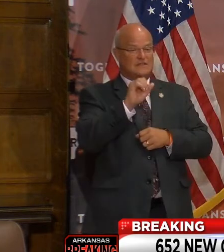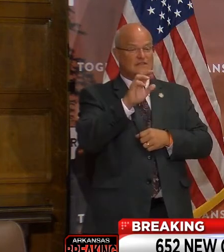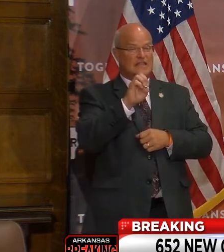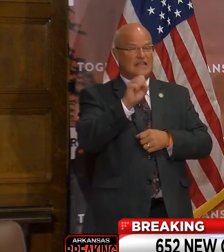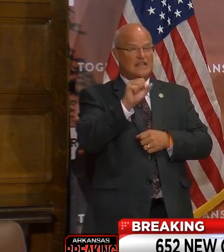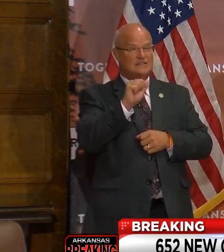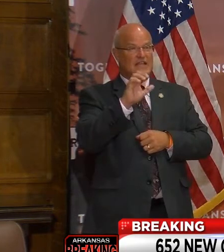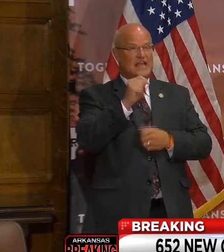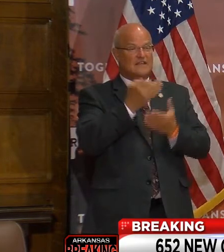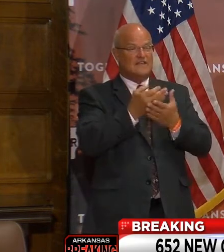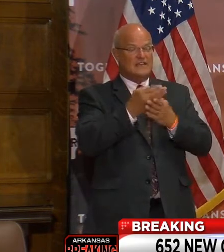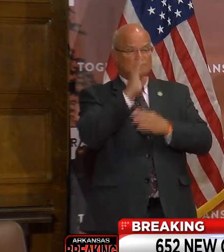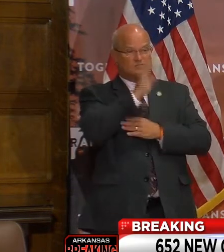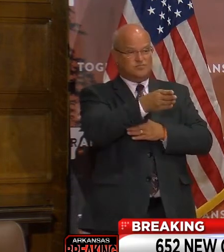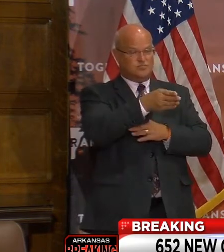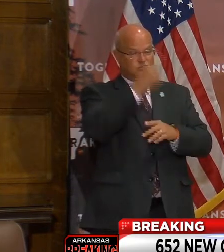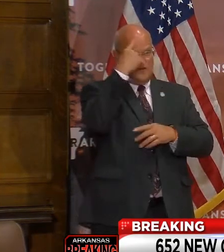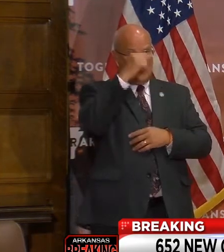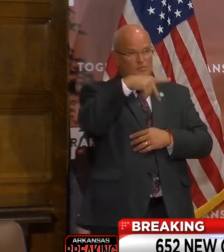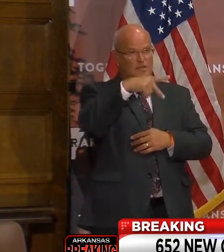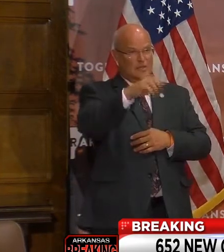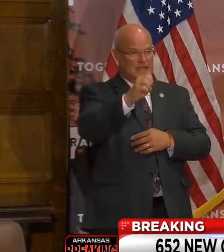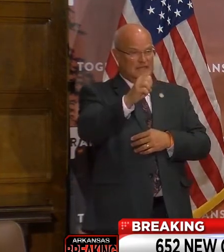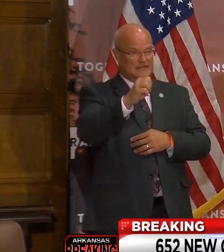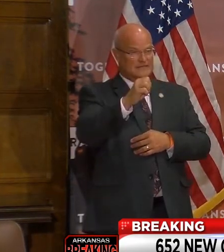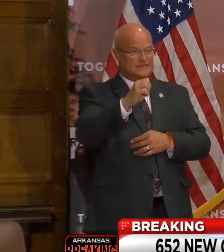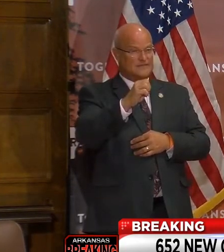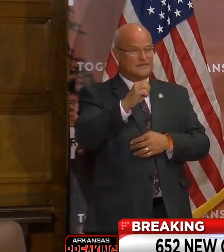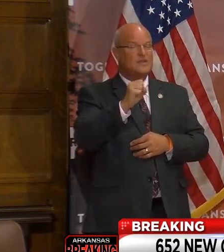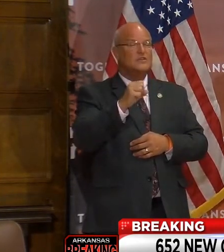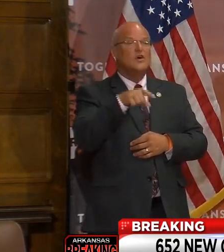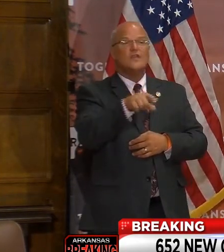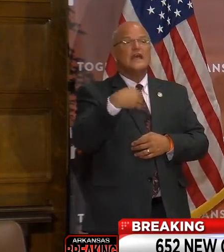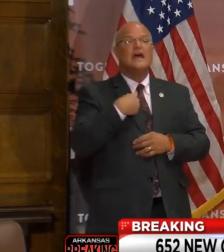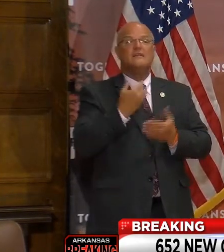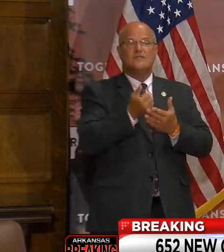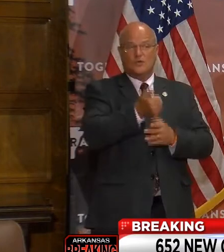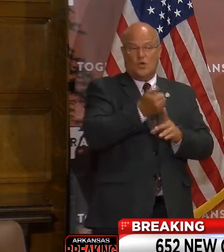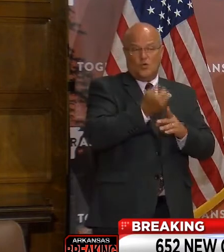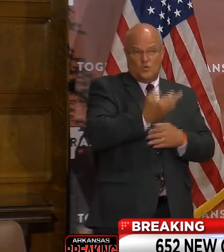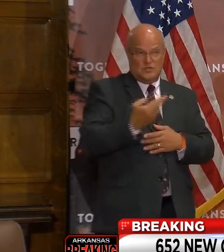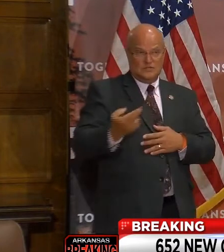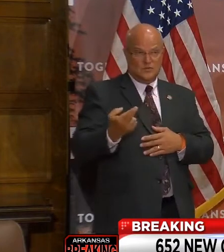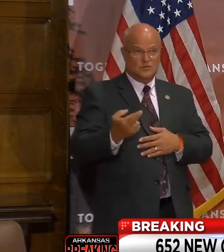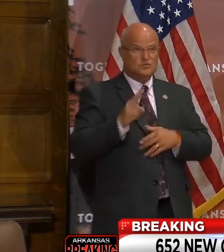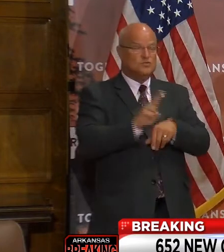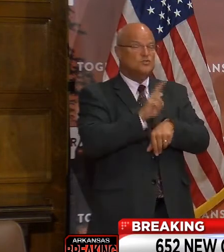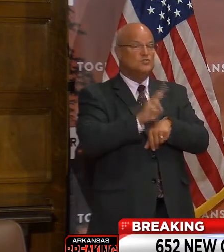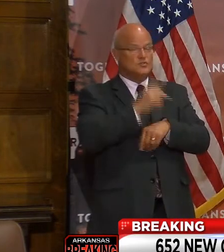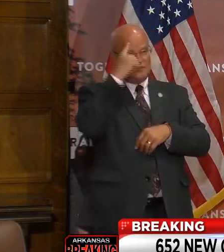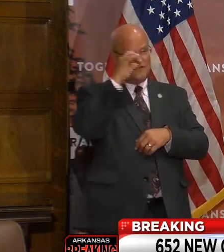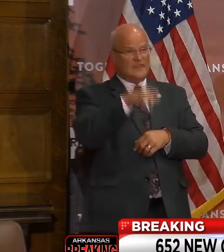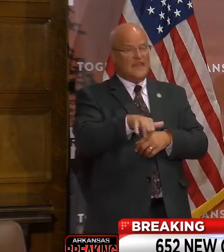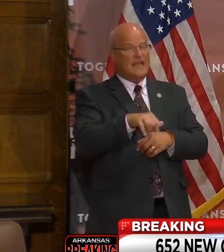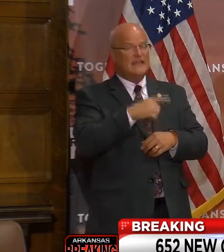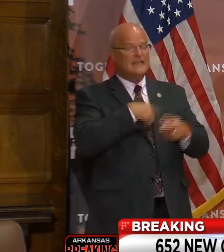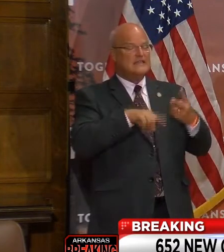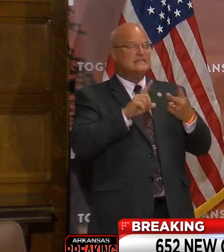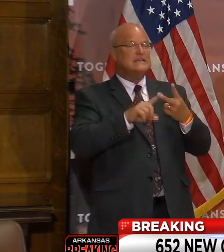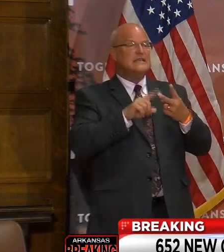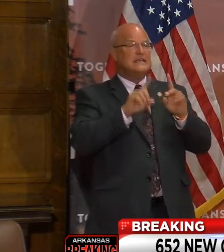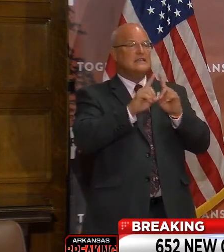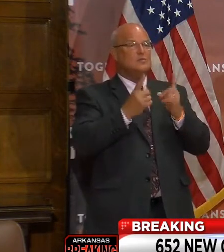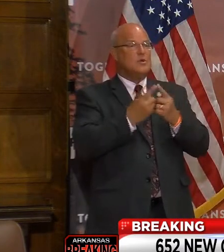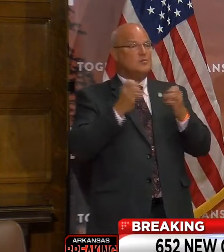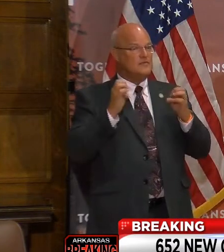funding directly for PPE, and so they have their own resources to utilize for that. And then secondly, the